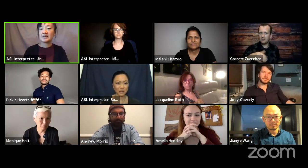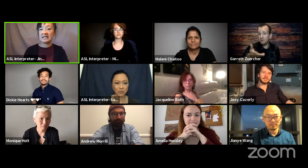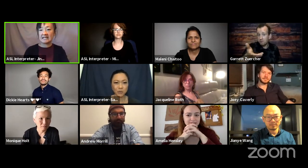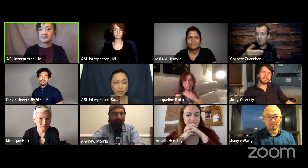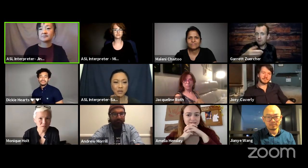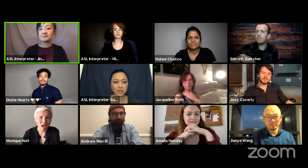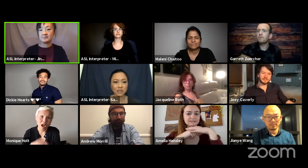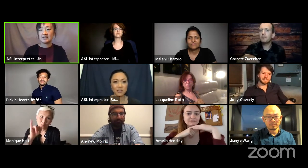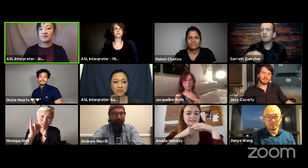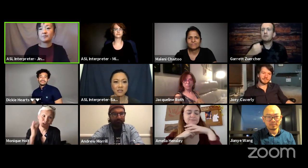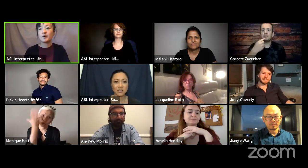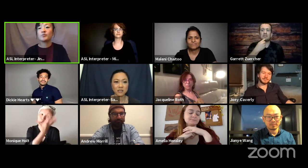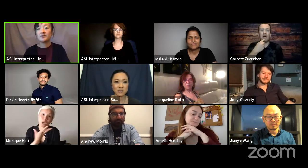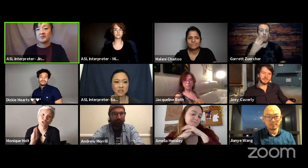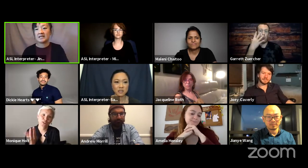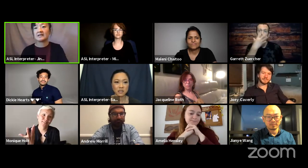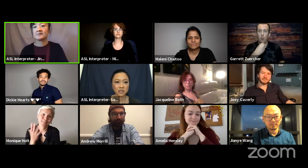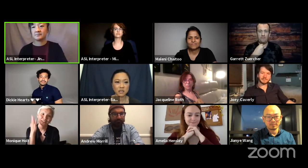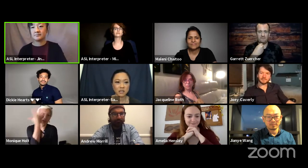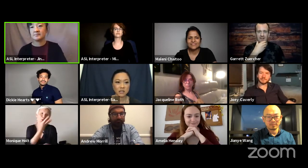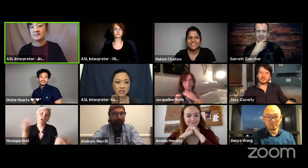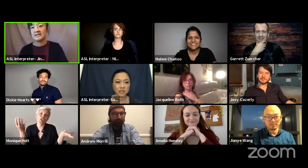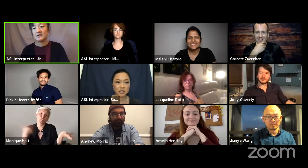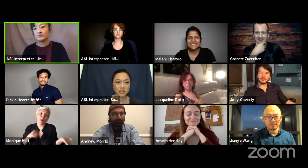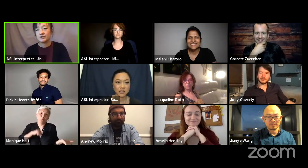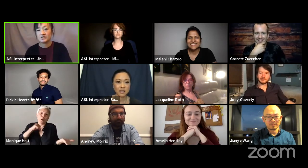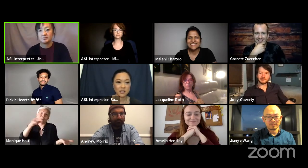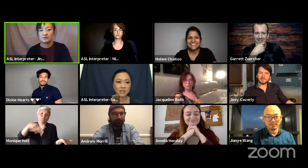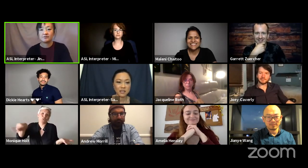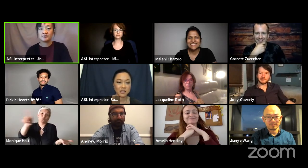beginning, in the poem in the beginning. It was just beautiful.